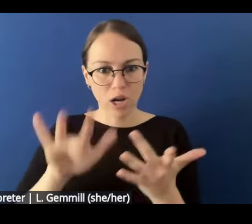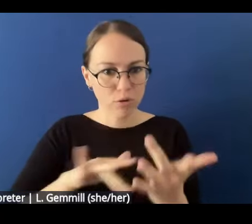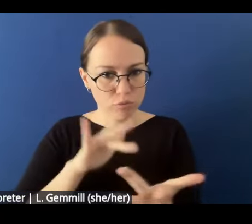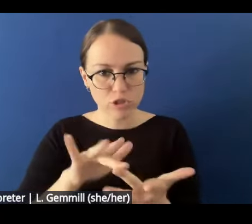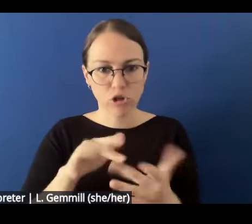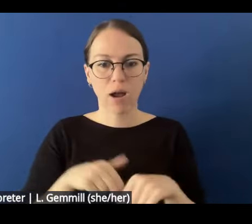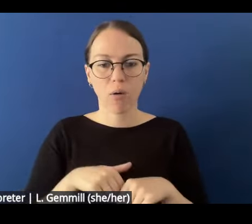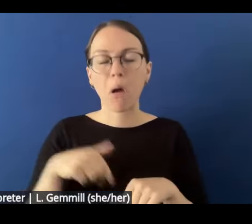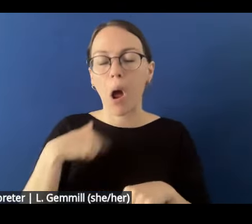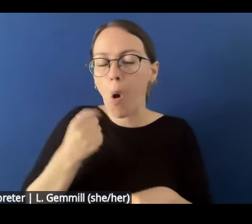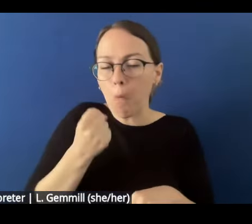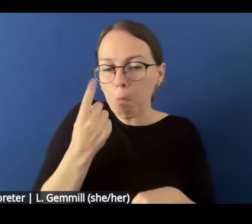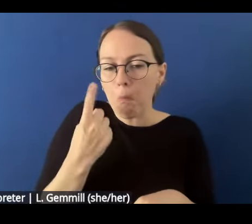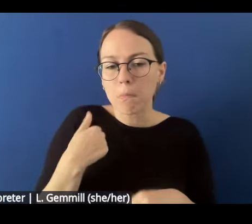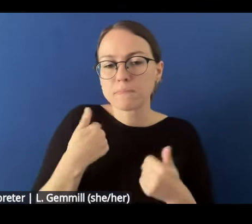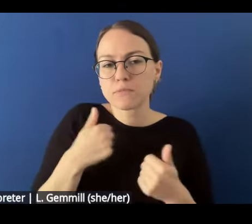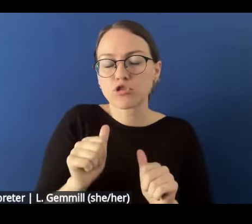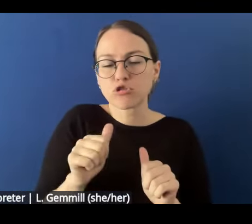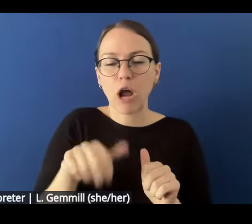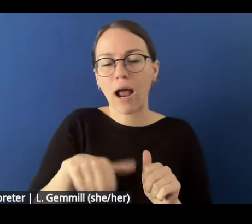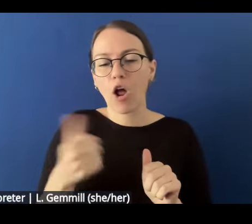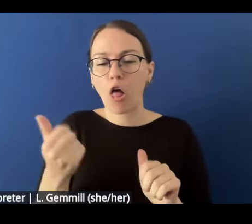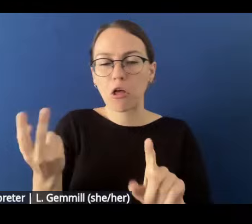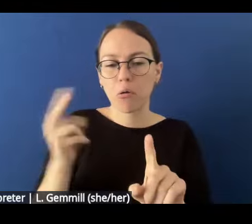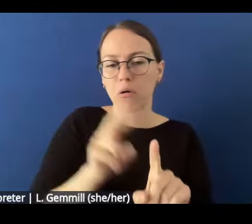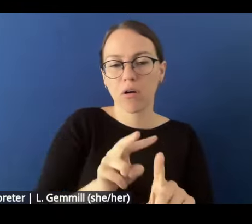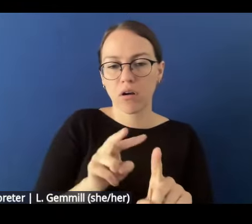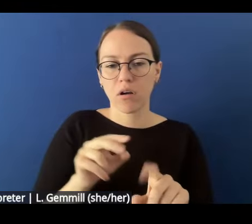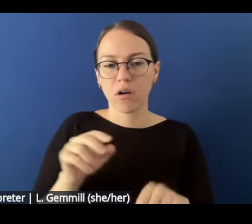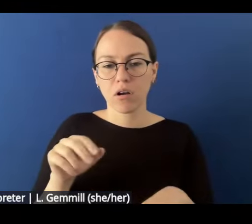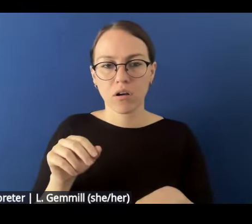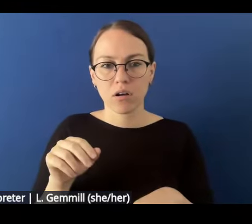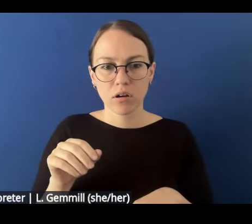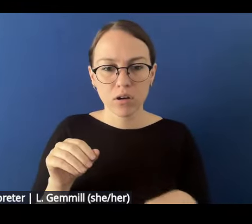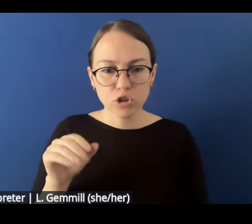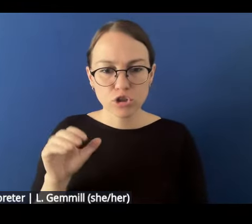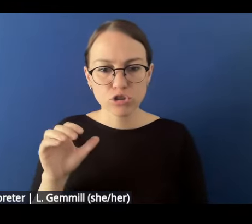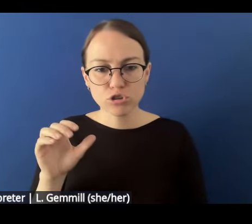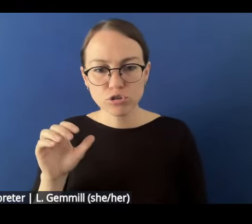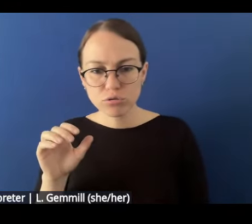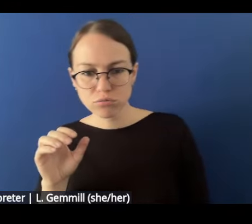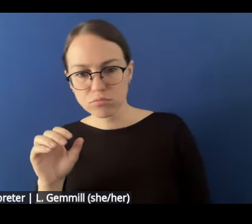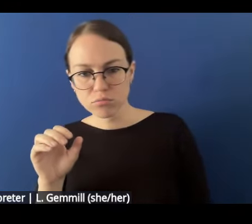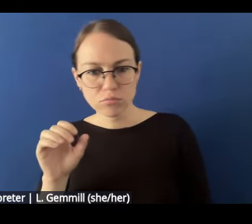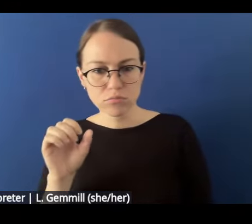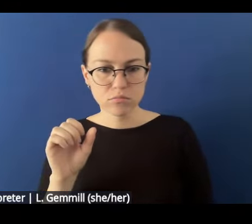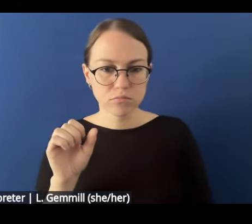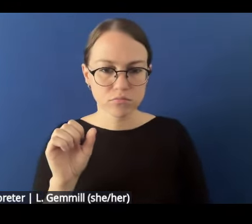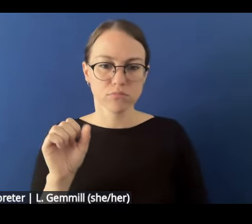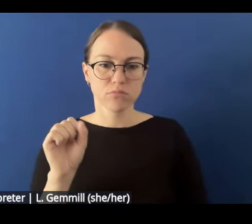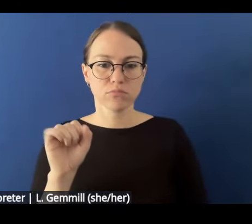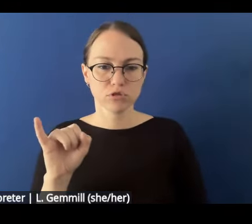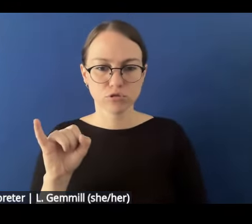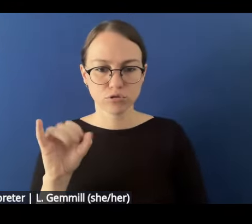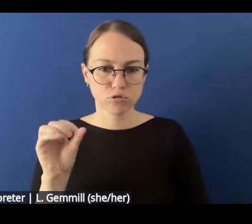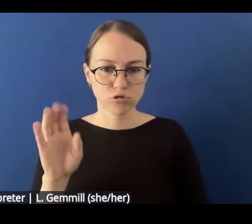on what you have given us. Siobhan Johnson. So we have